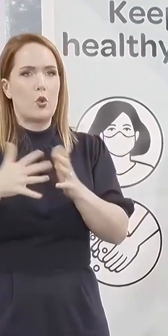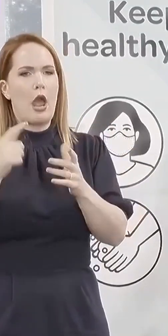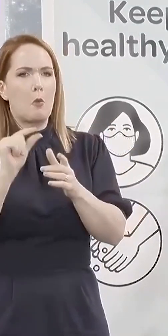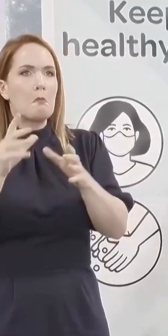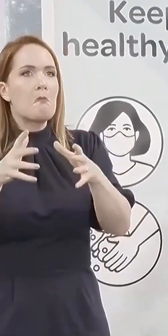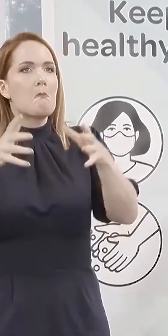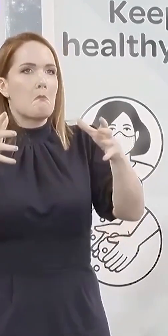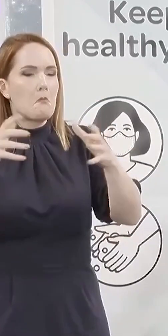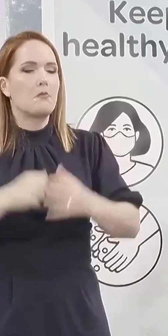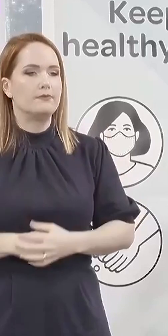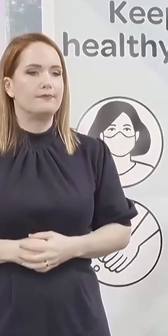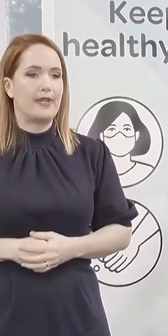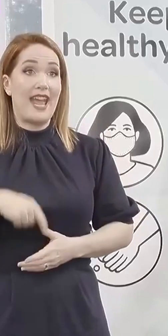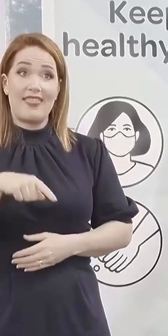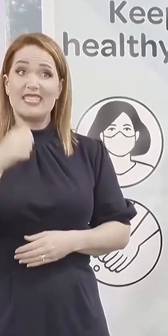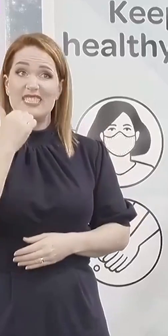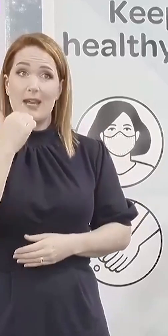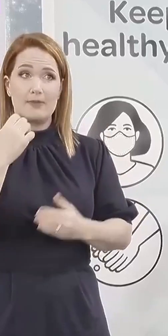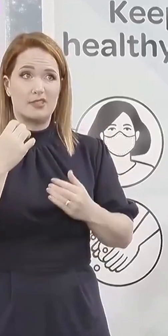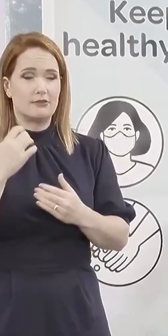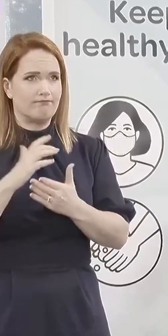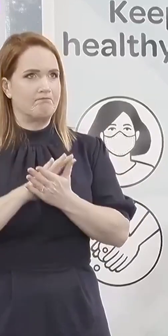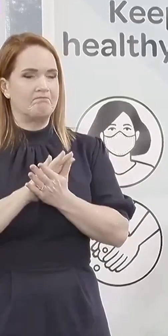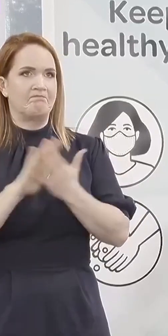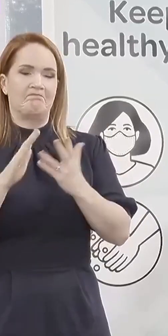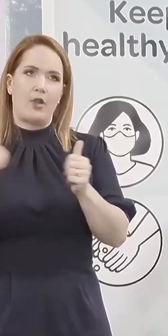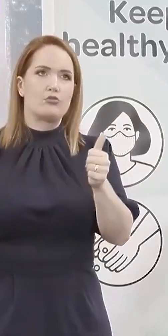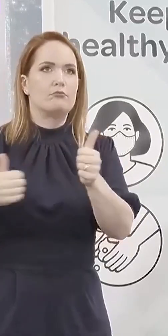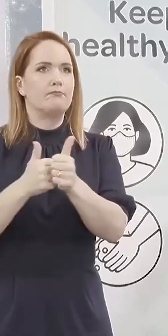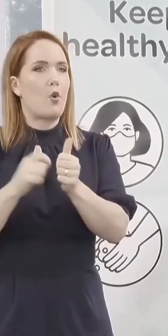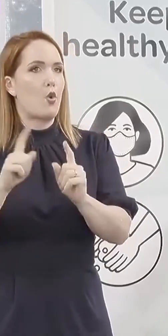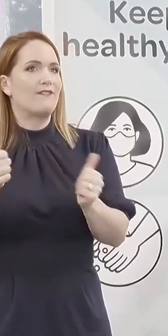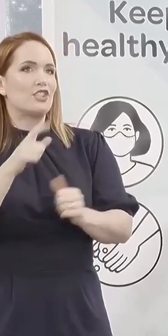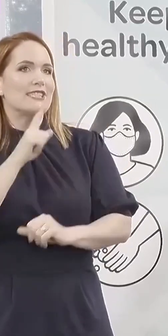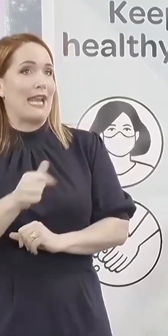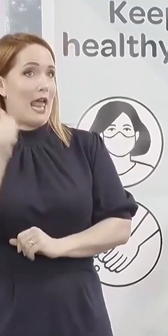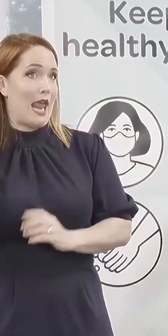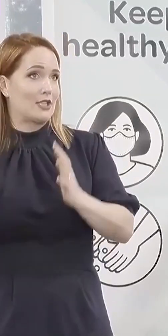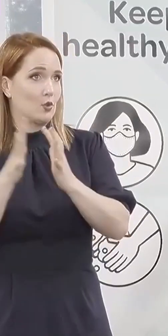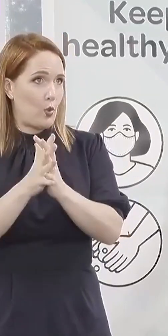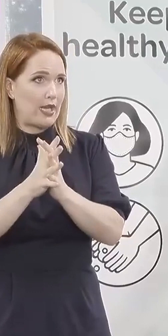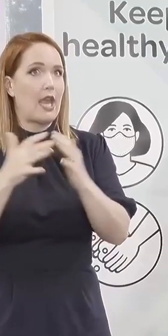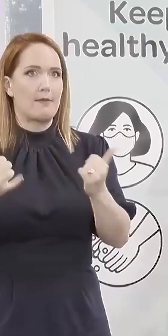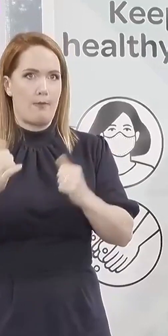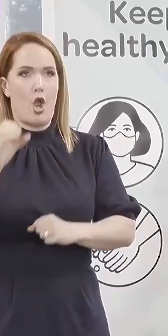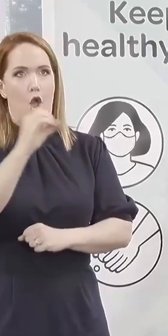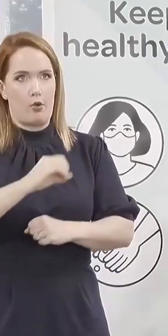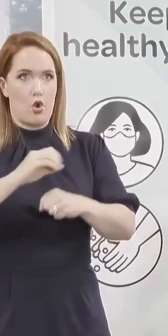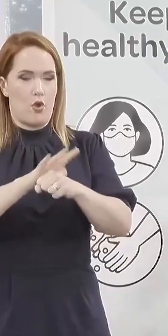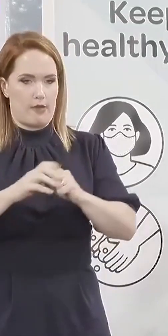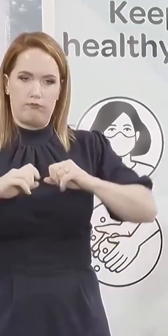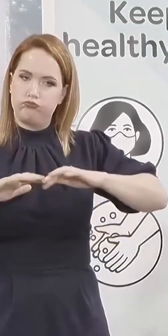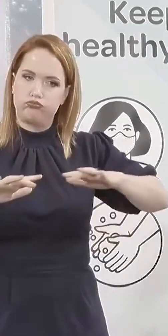However, overall these figures reinforce the comments I made last Thursday. That is a significant increase in Omicron cases, a